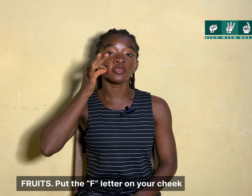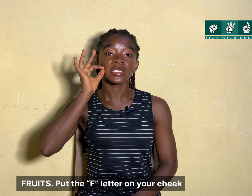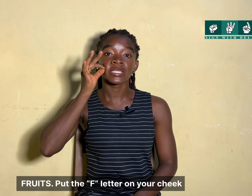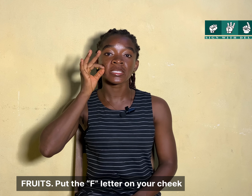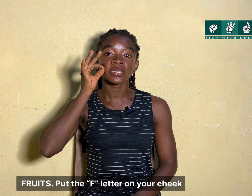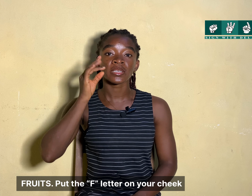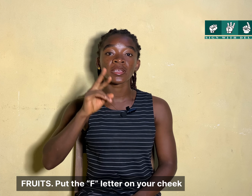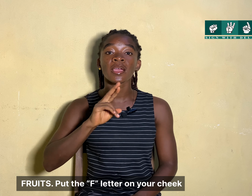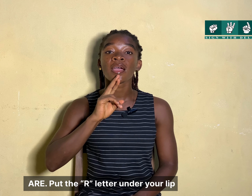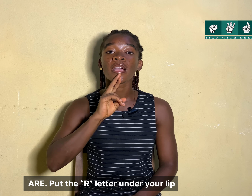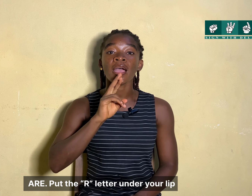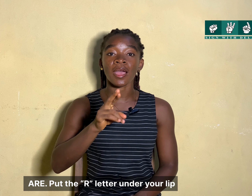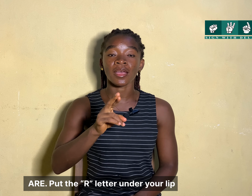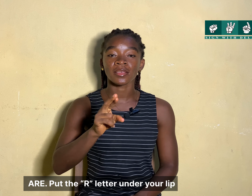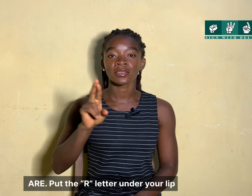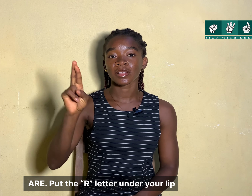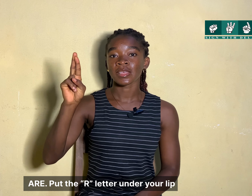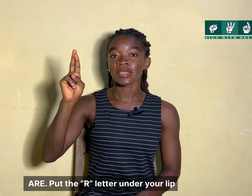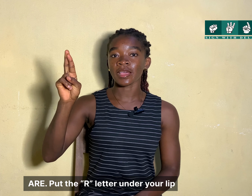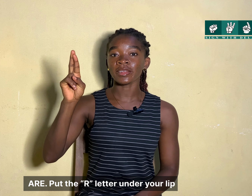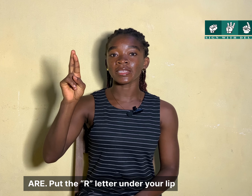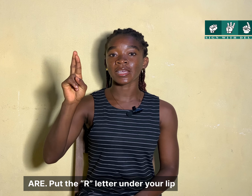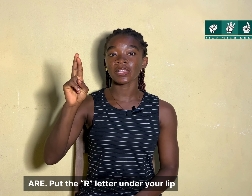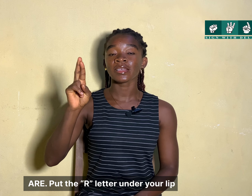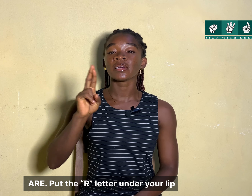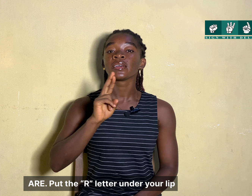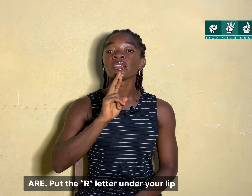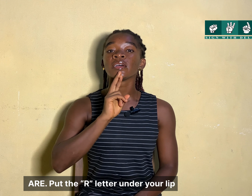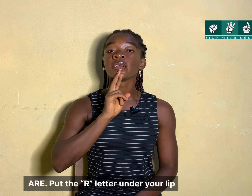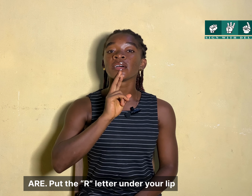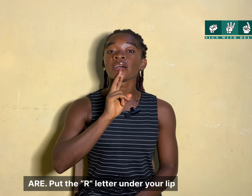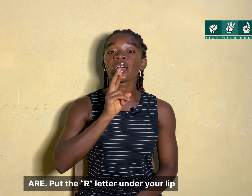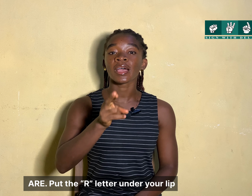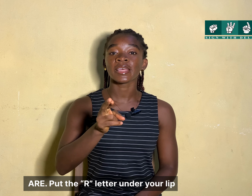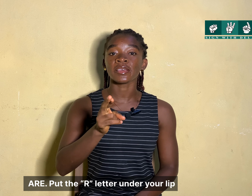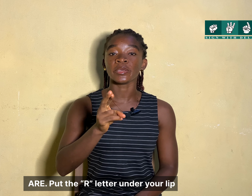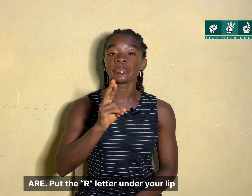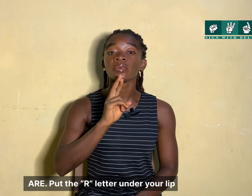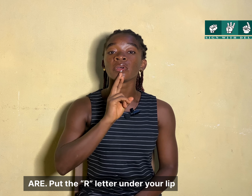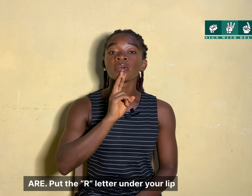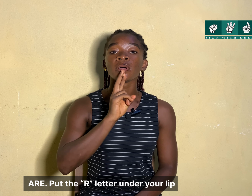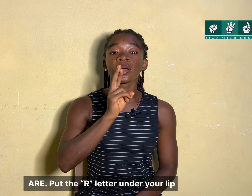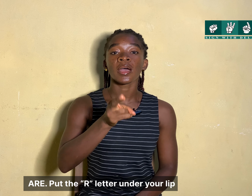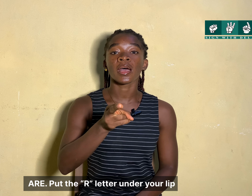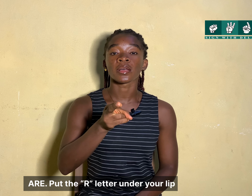Fruits. Are. The R letter under your lip. Are.